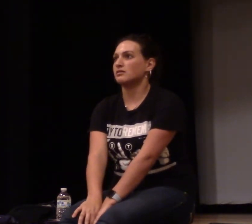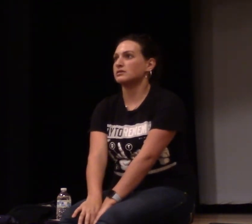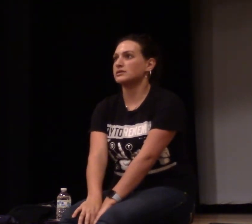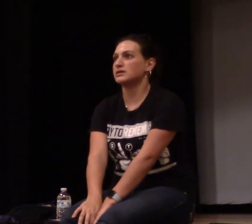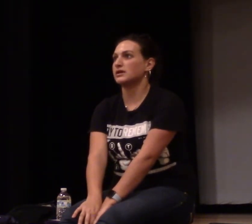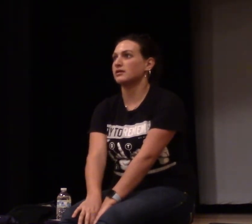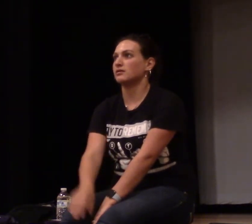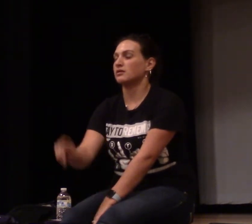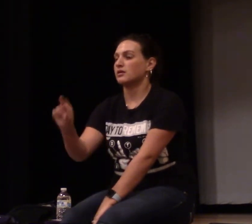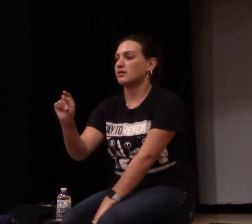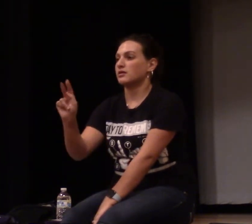Let's see.